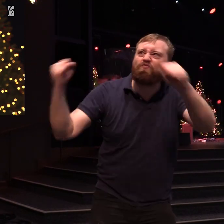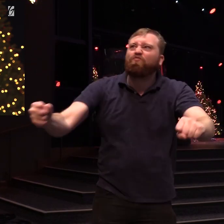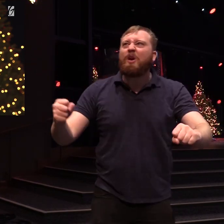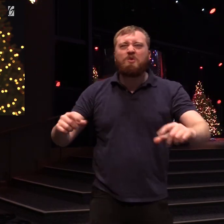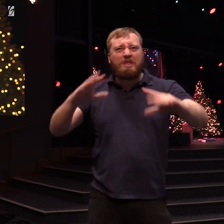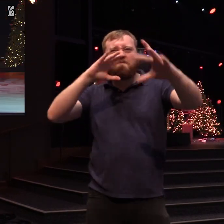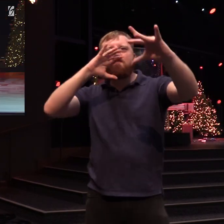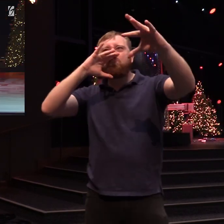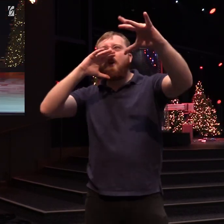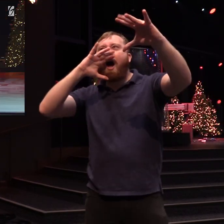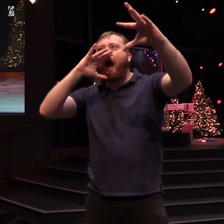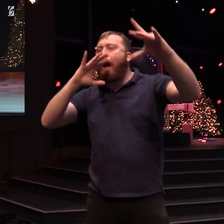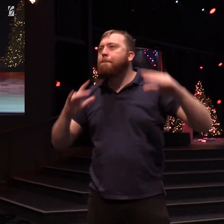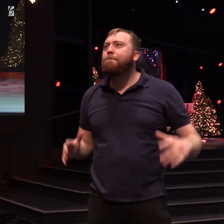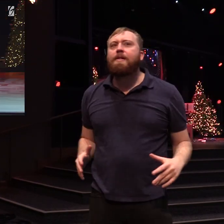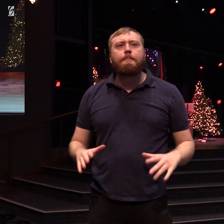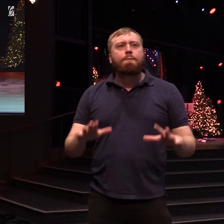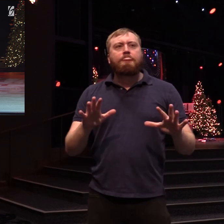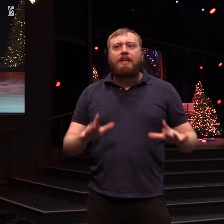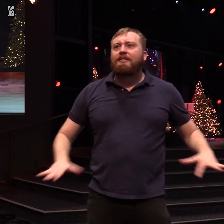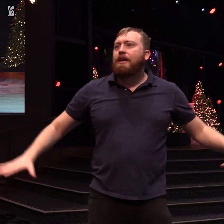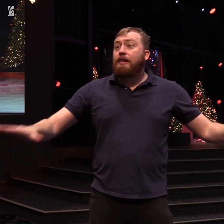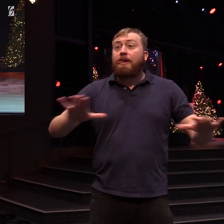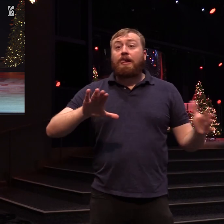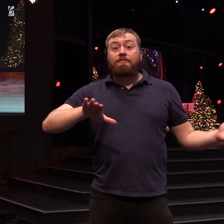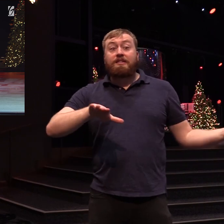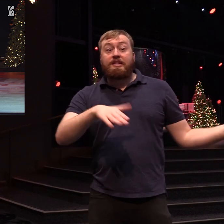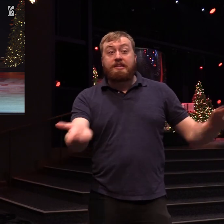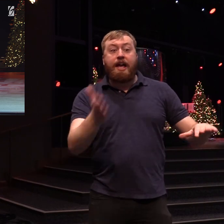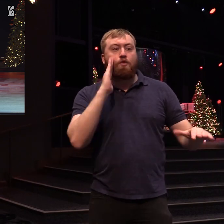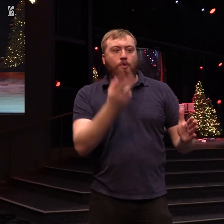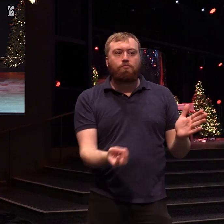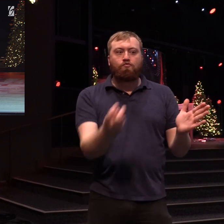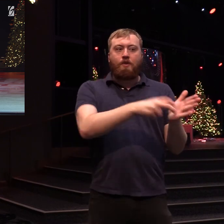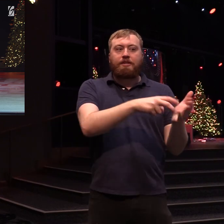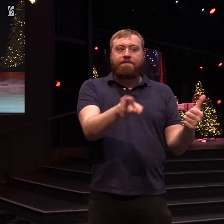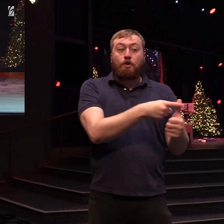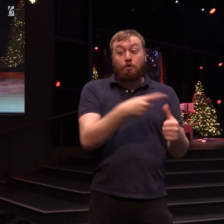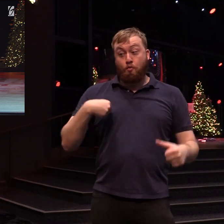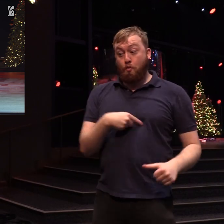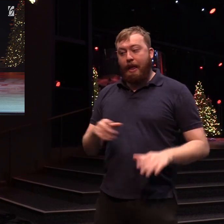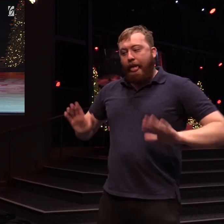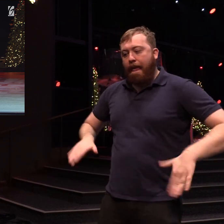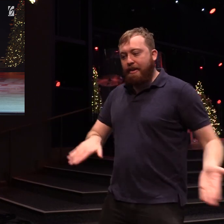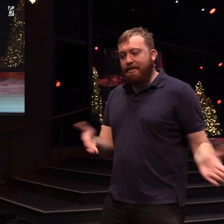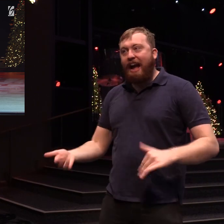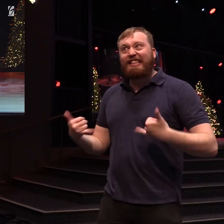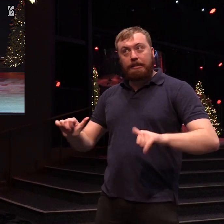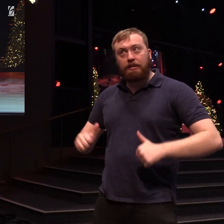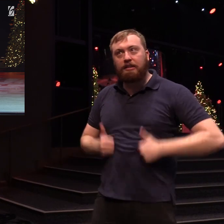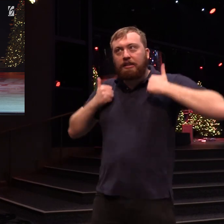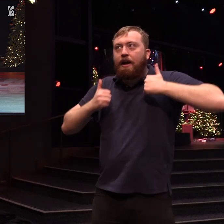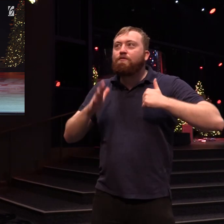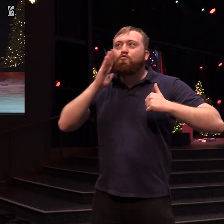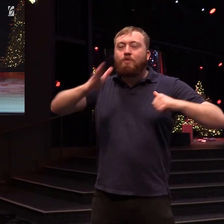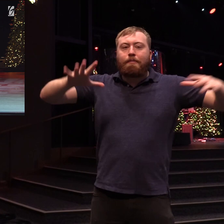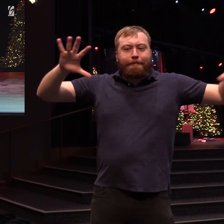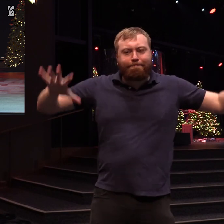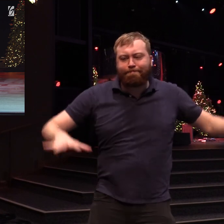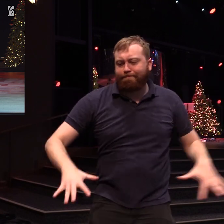God, and the dead in Christ will rise first. After that, we who are still alive and are left will be caught up